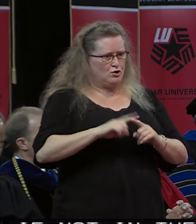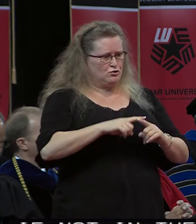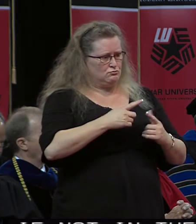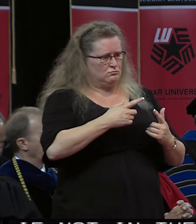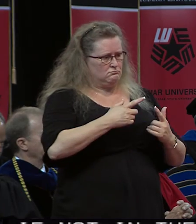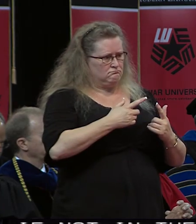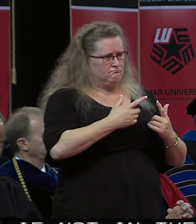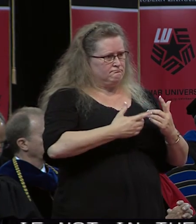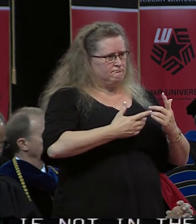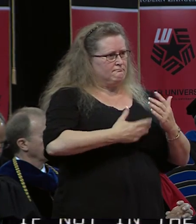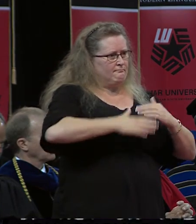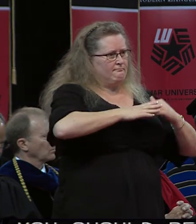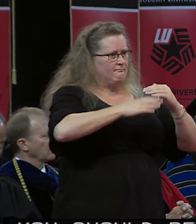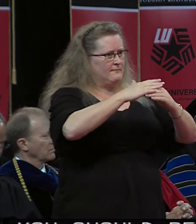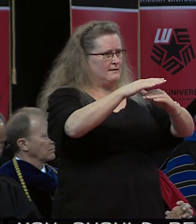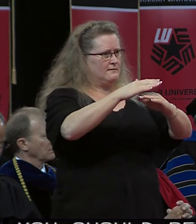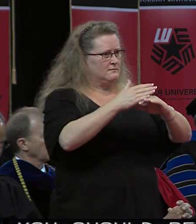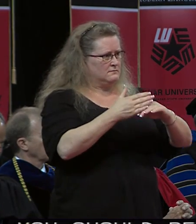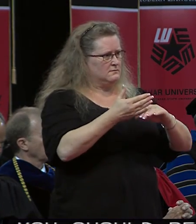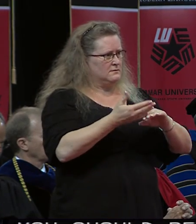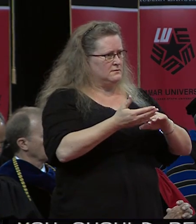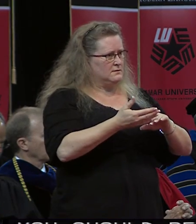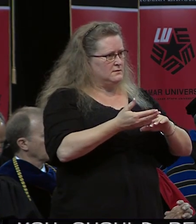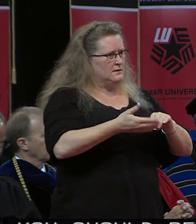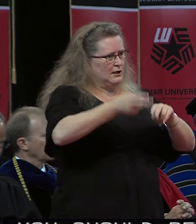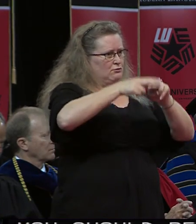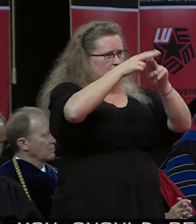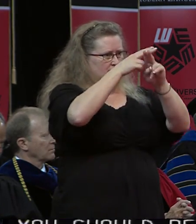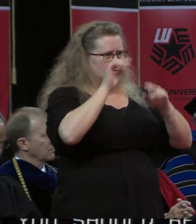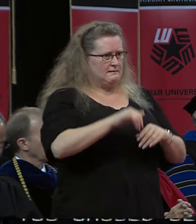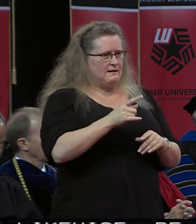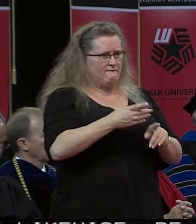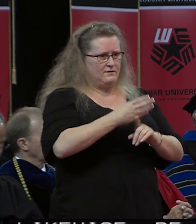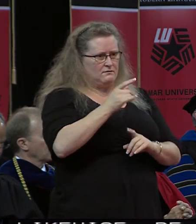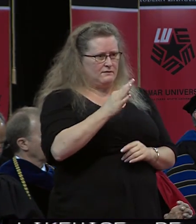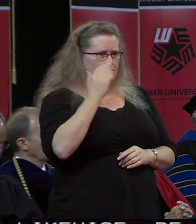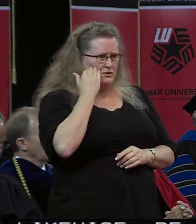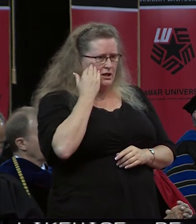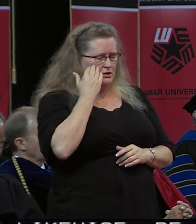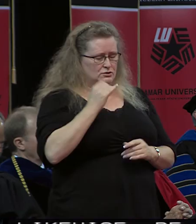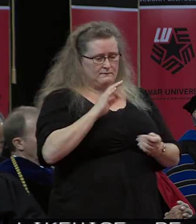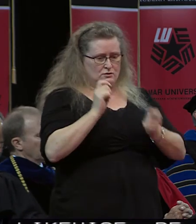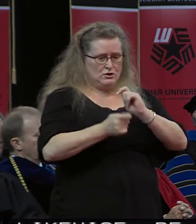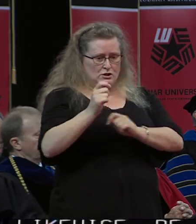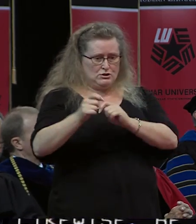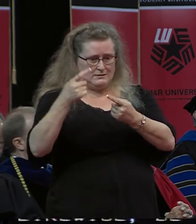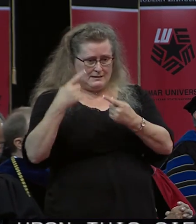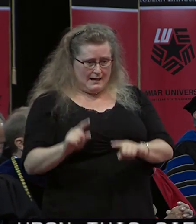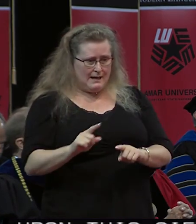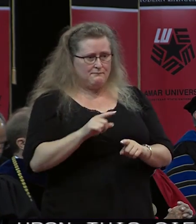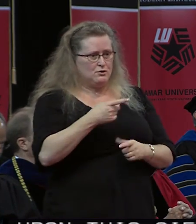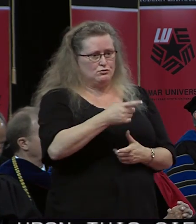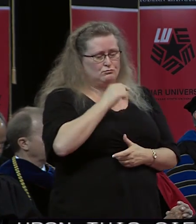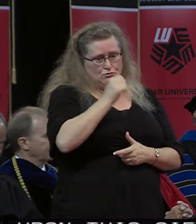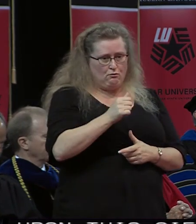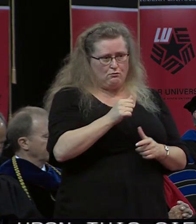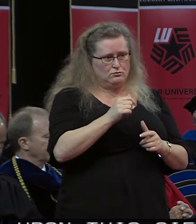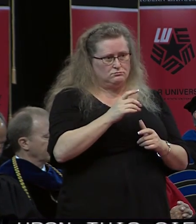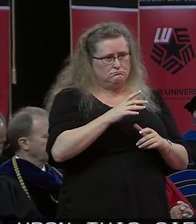of knowledge, such that the certain changes in the future don't leave you behind in a cloak of